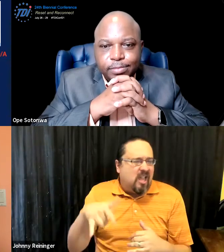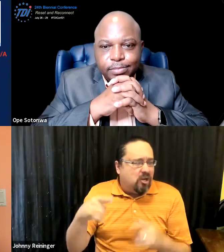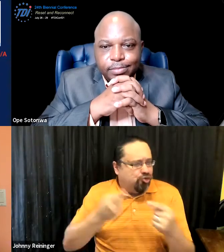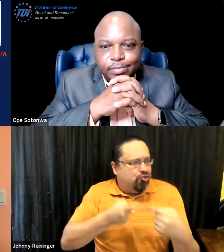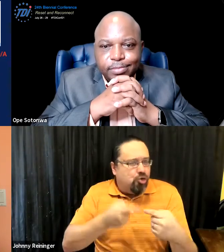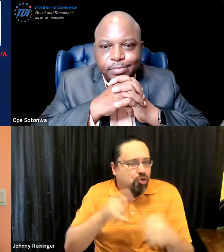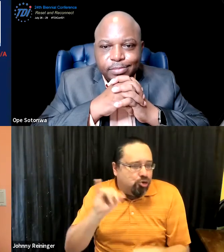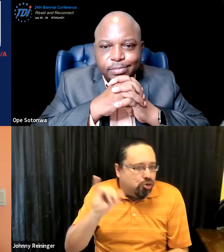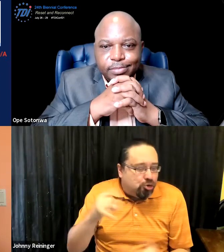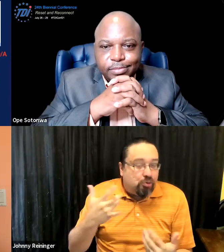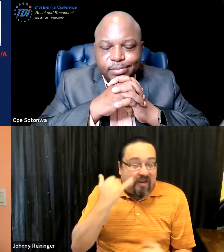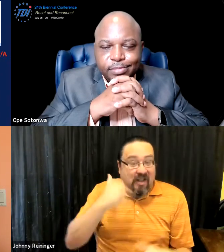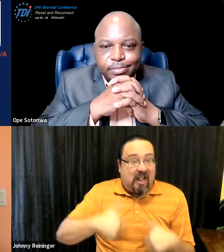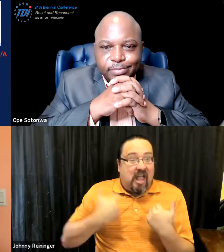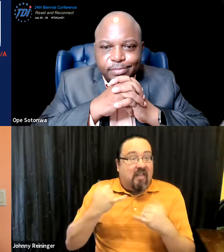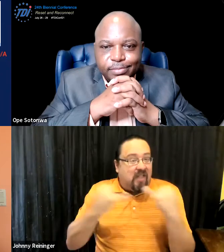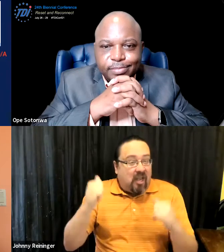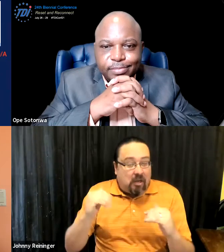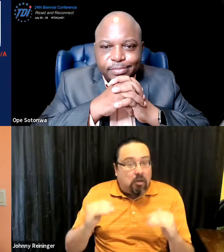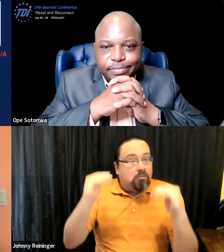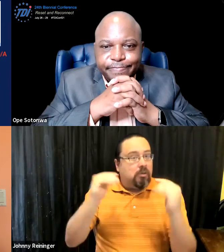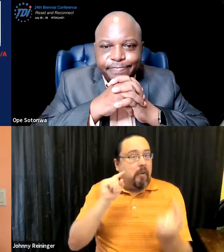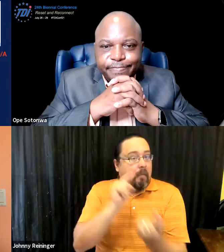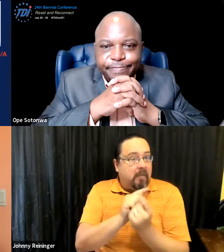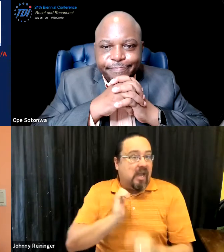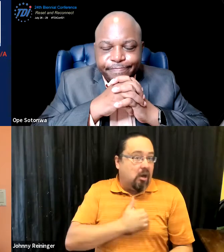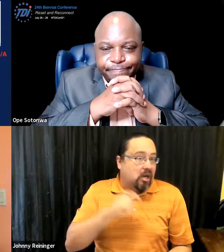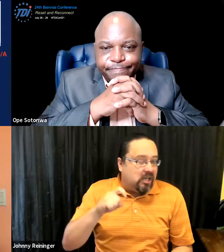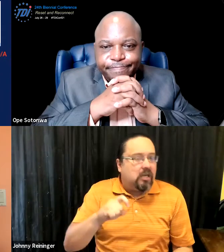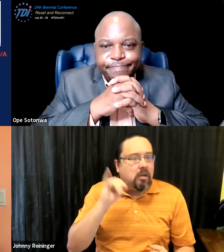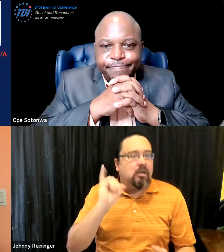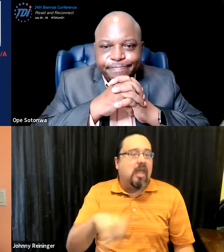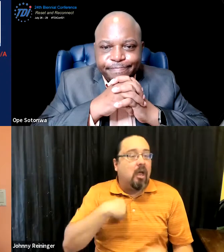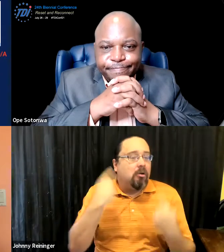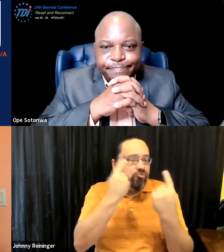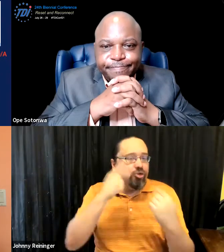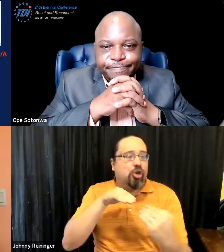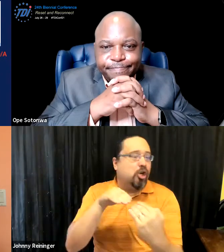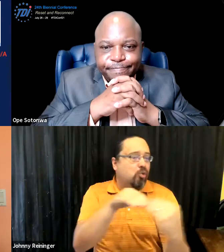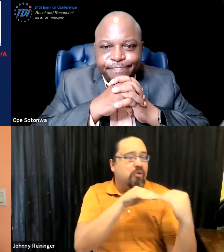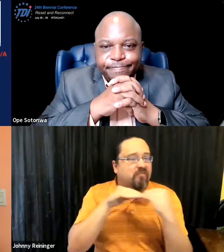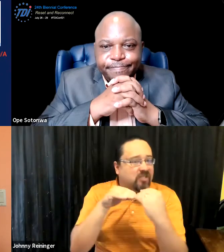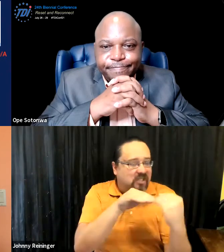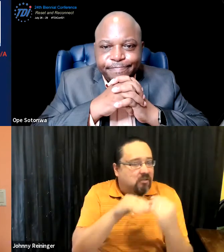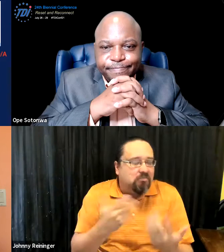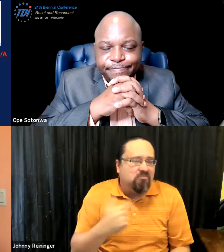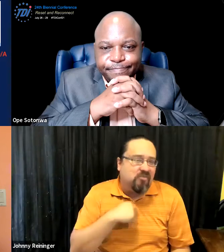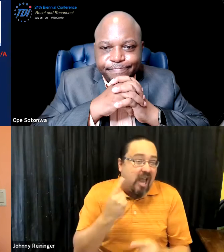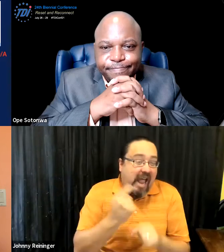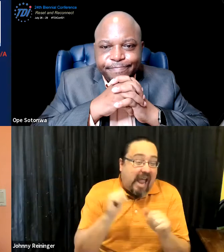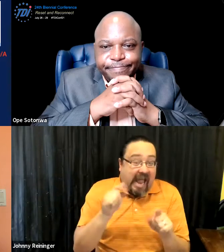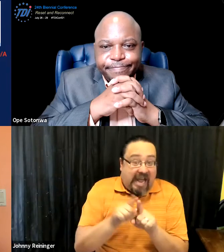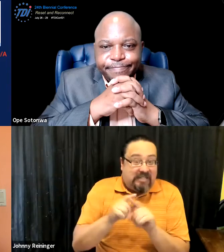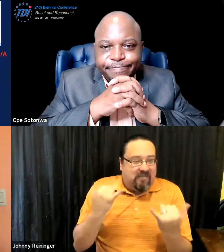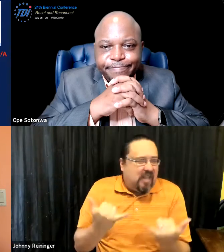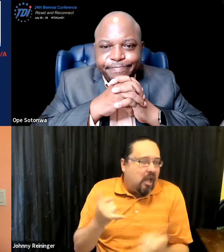It's very limited in what you can get. So this is something else that we're struggling with too. If Lifeline upped their services and met our needs, I would consider